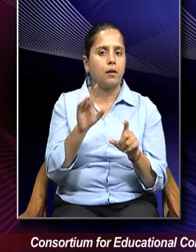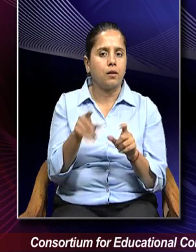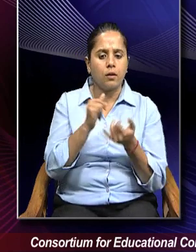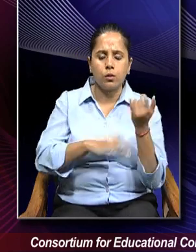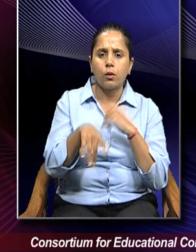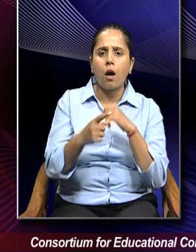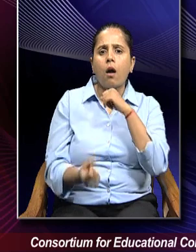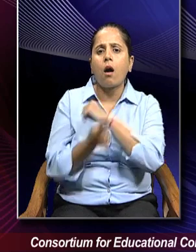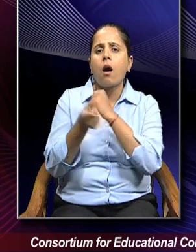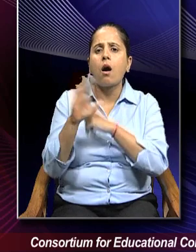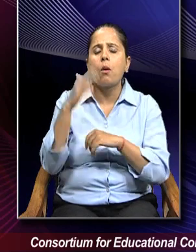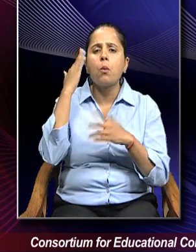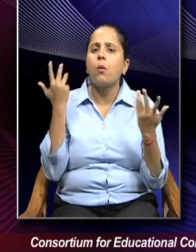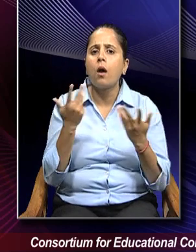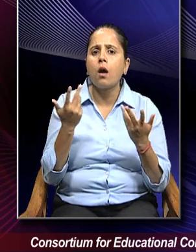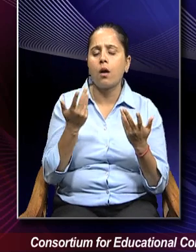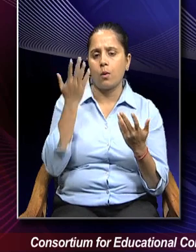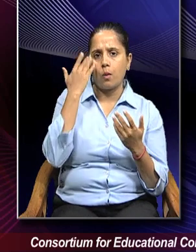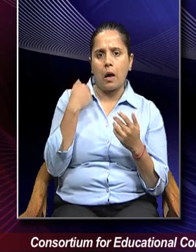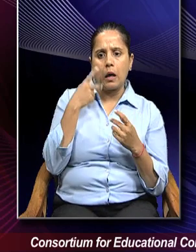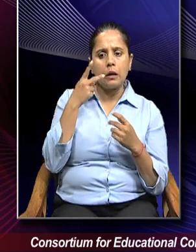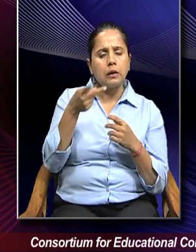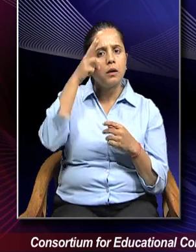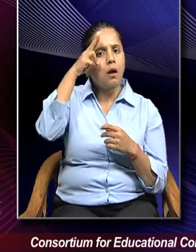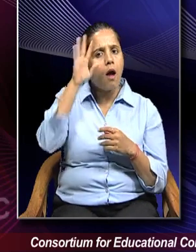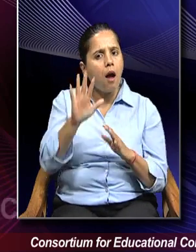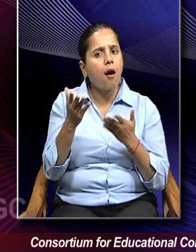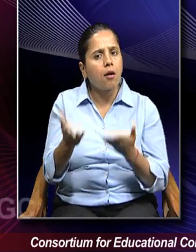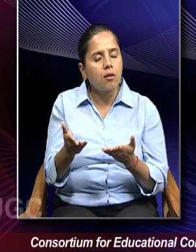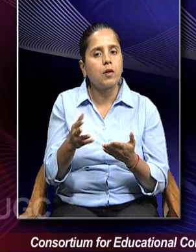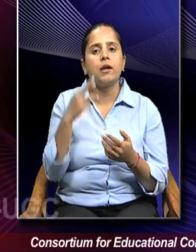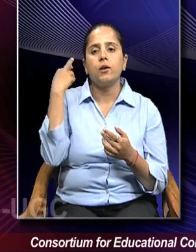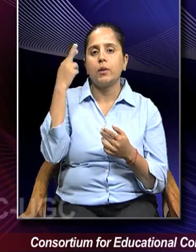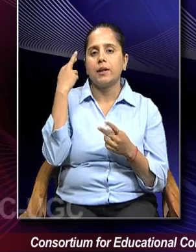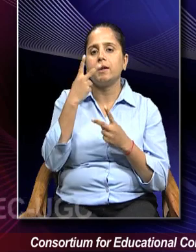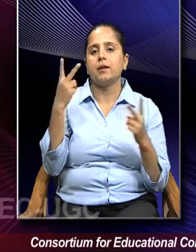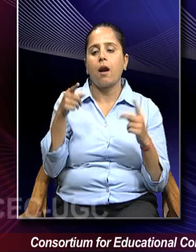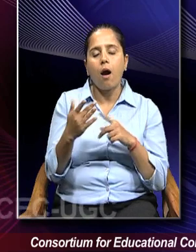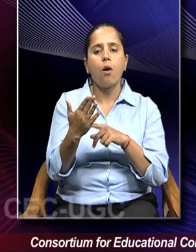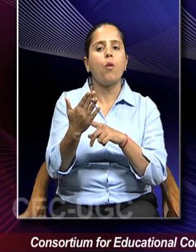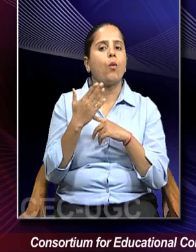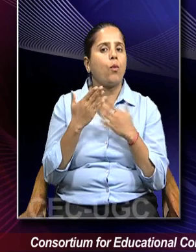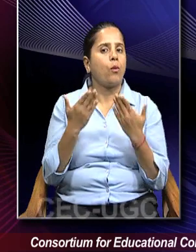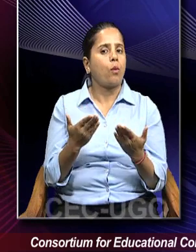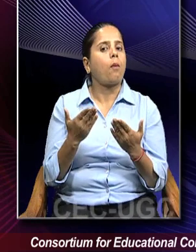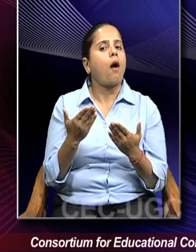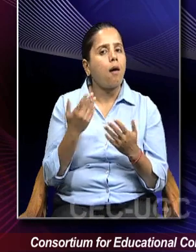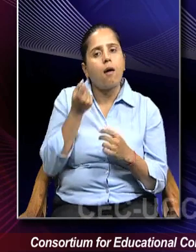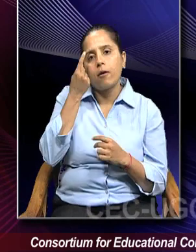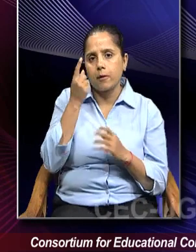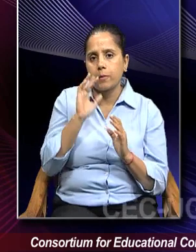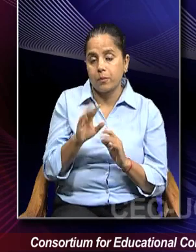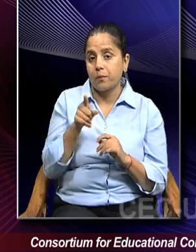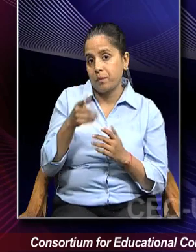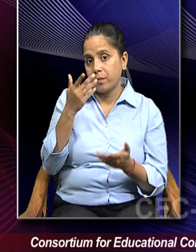situation arises, why are we finding these dilemmas? So, the reasons comes to the fore, comes to the front, and it